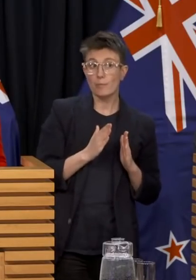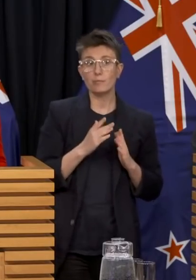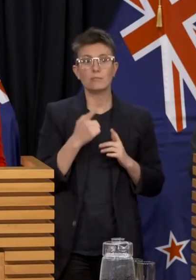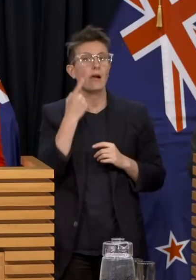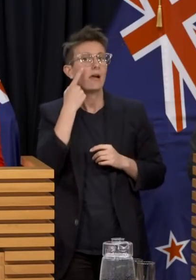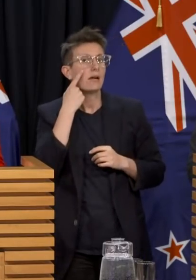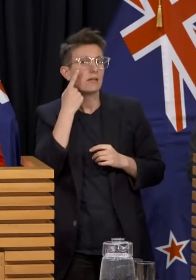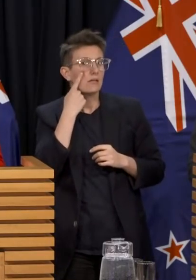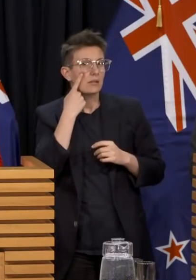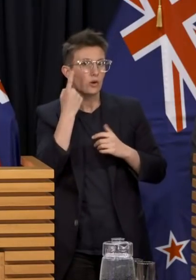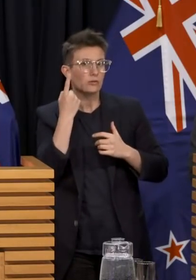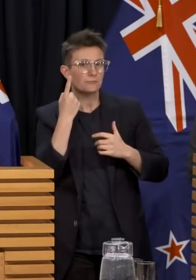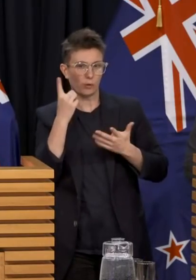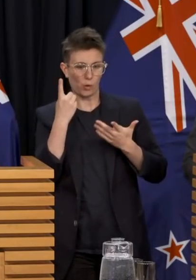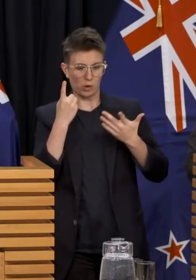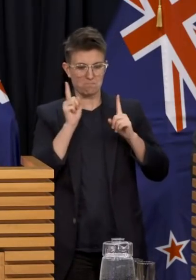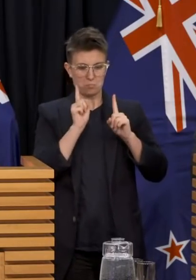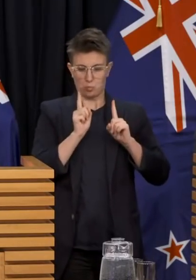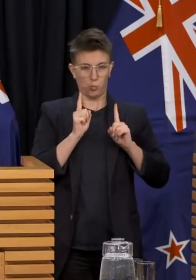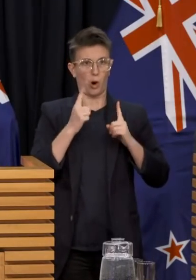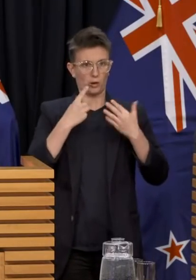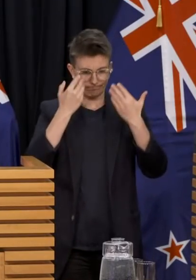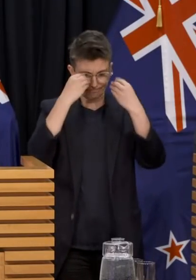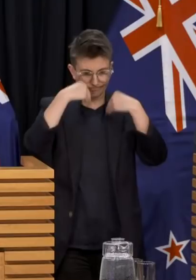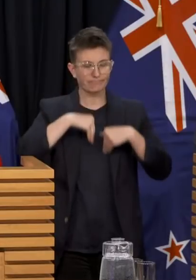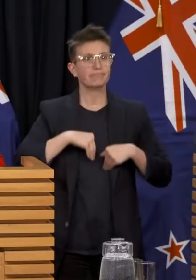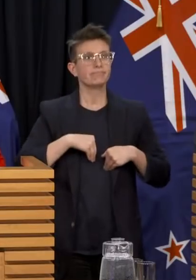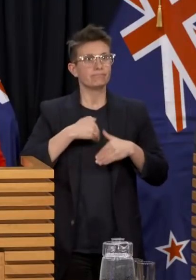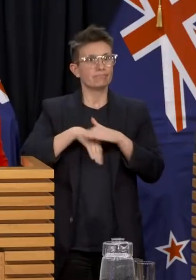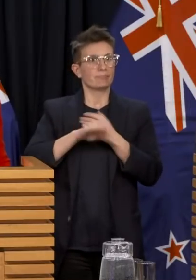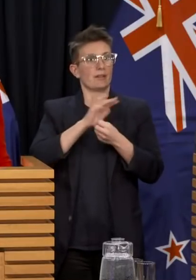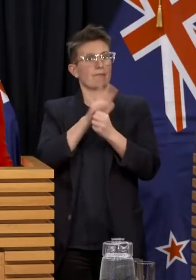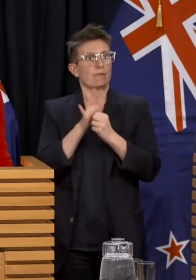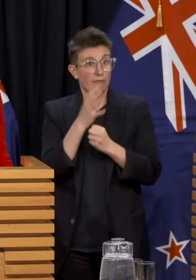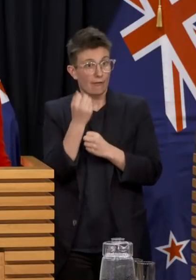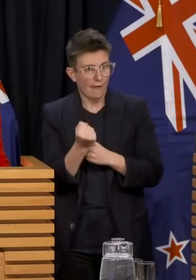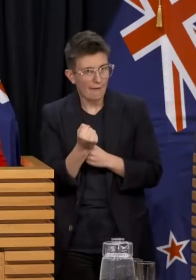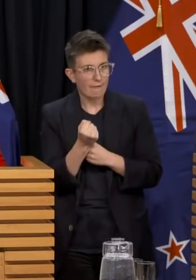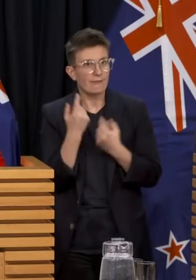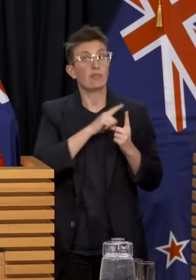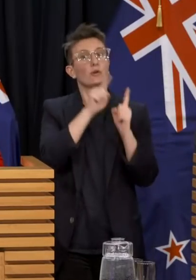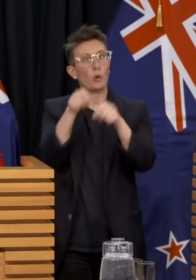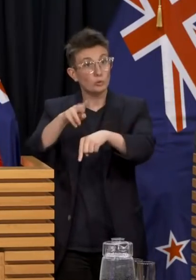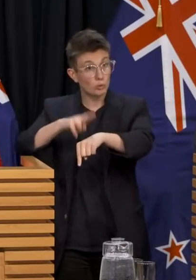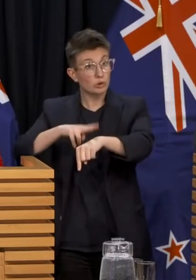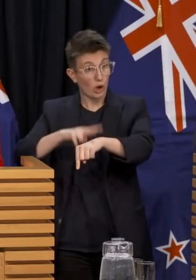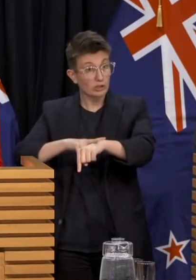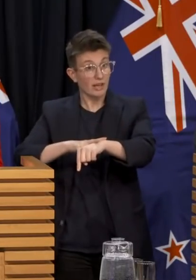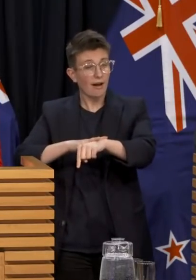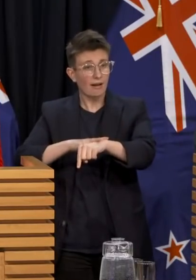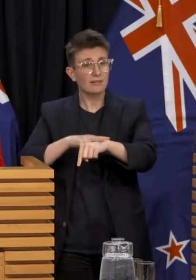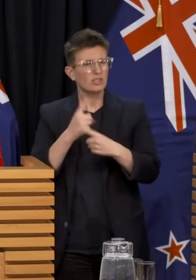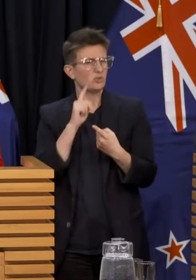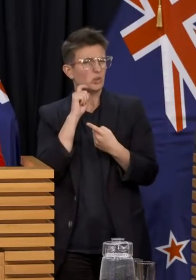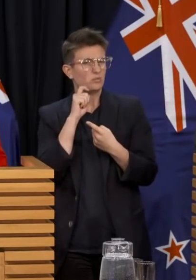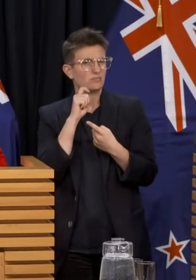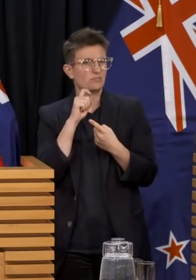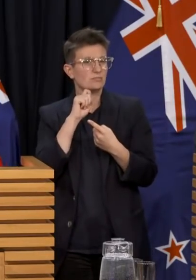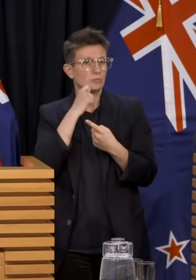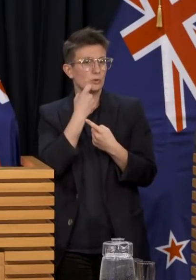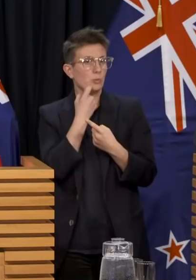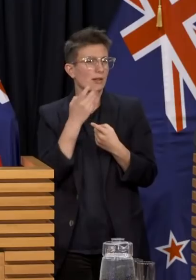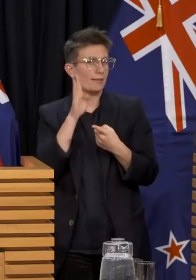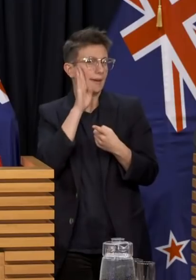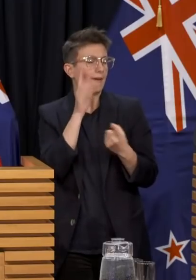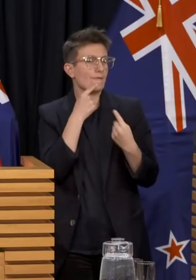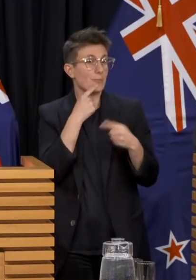good hygiene, and to keep a record of your movements using the official New Zealand COVID Tracer app, or another method if